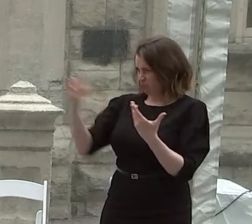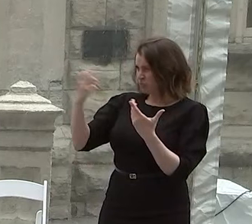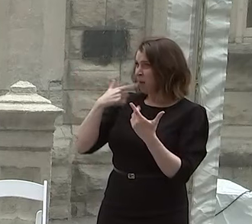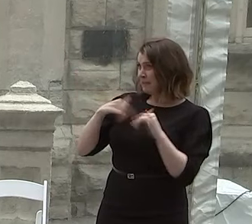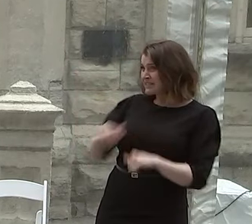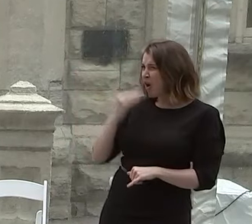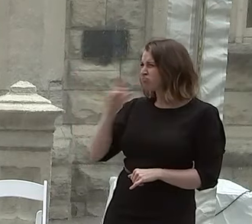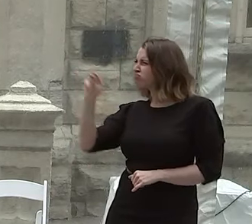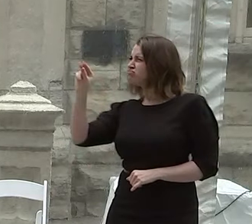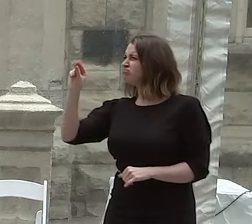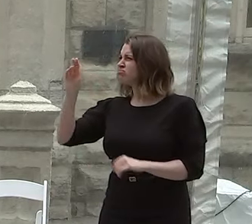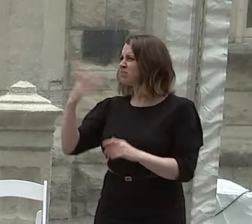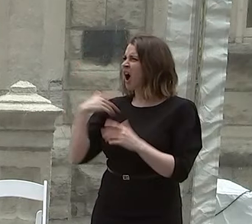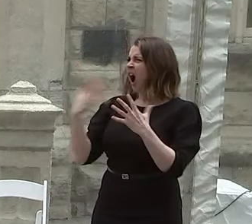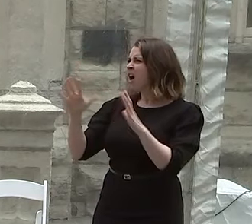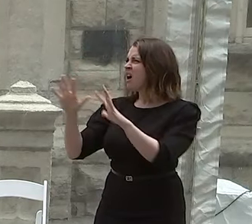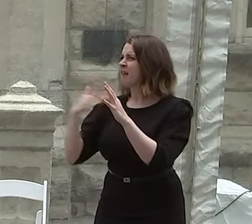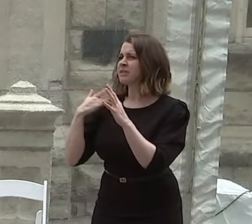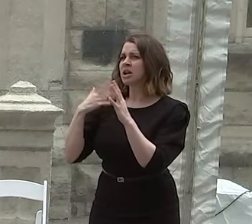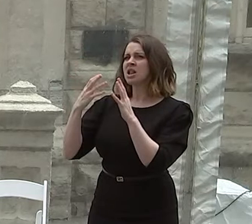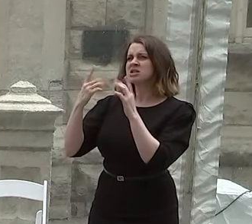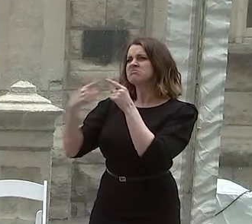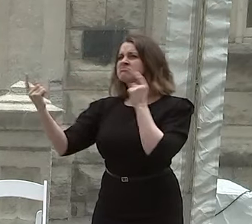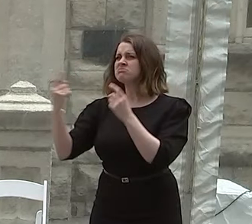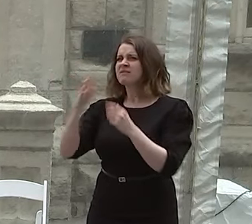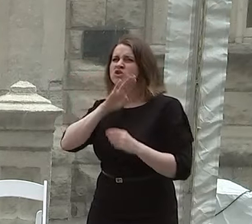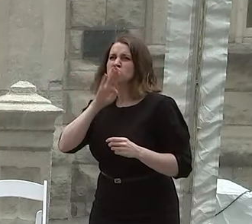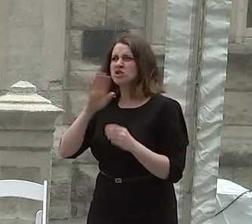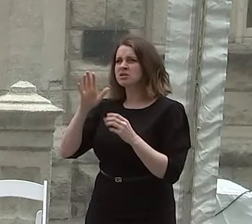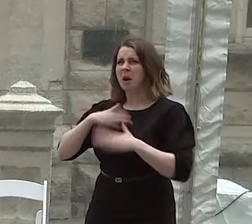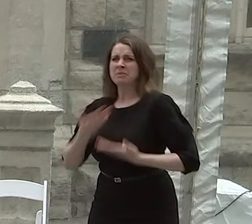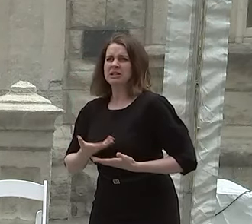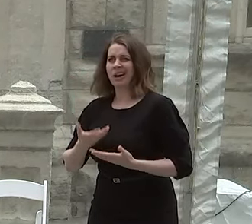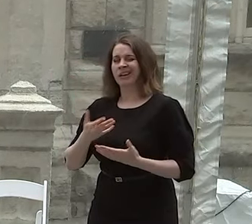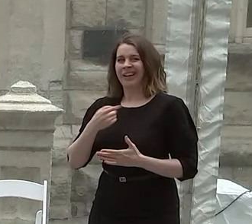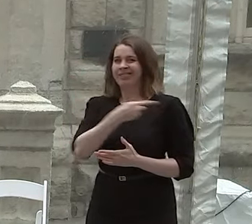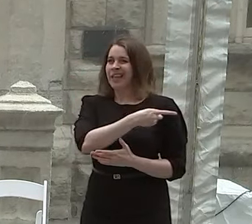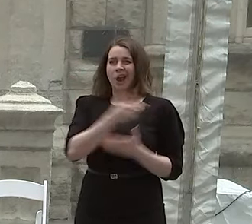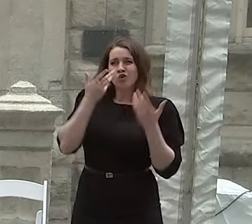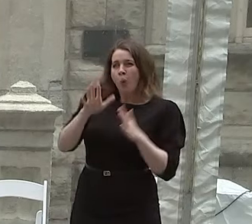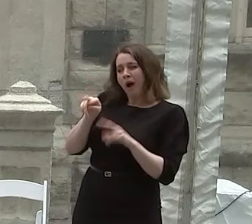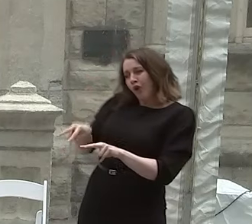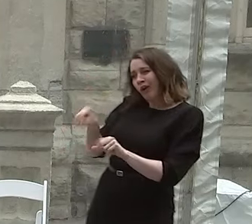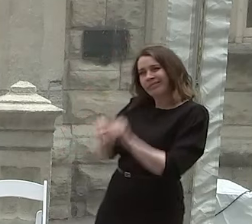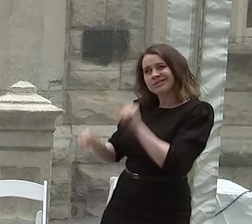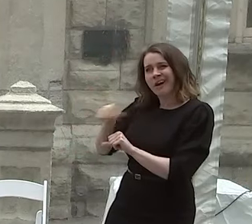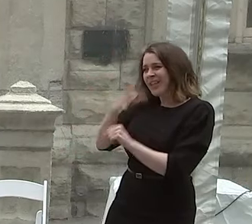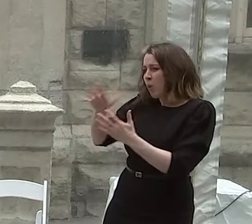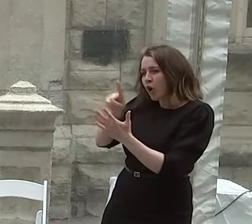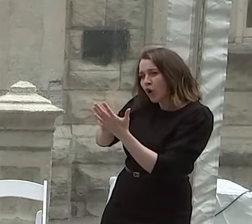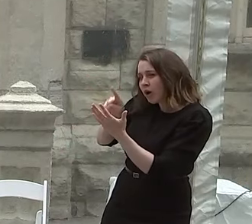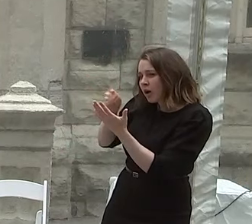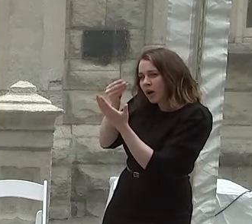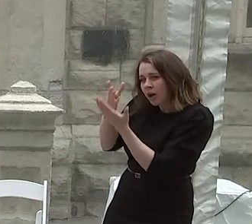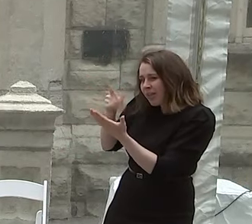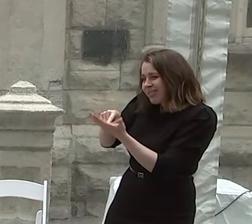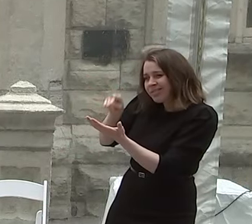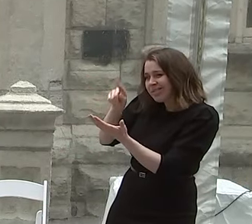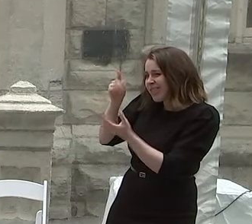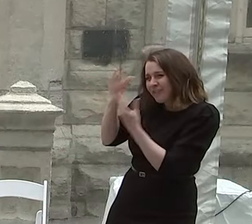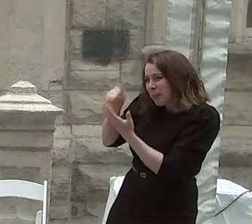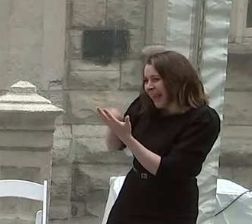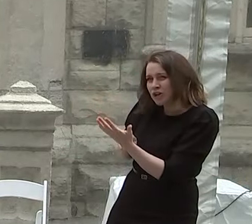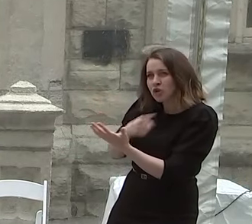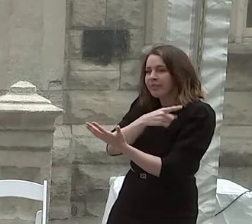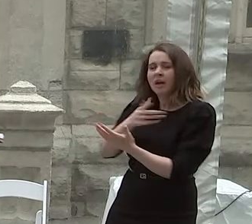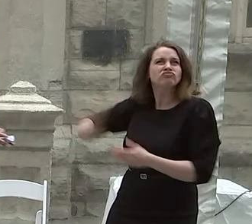be analytical, that needs to think about the long term and protect the working people of our city. Thank you. Yep. Thank you. And then, Mayor,